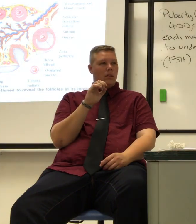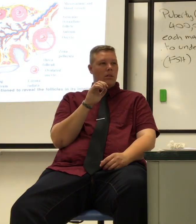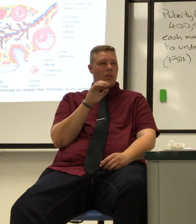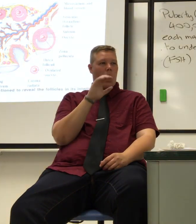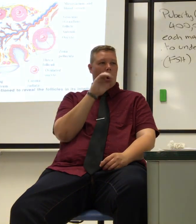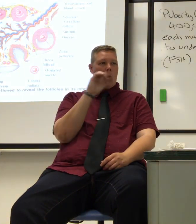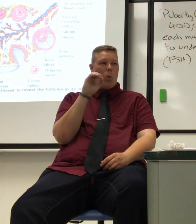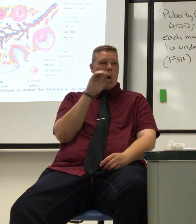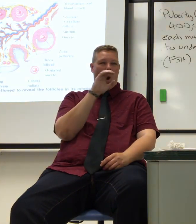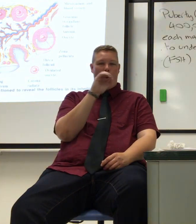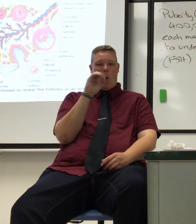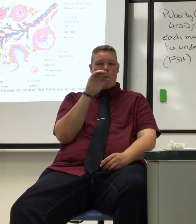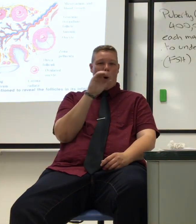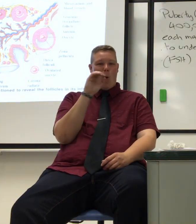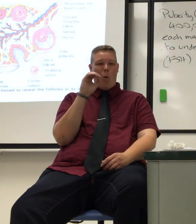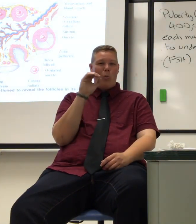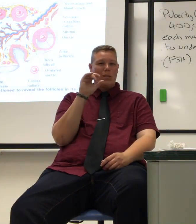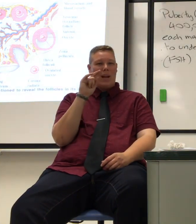the oo, okay?